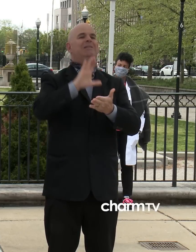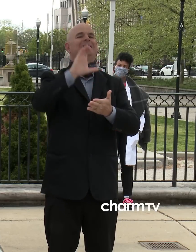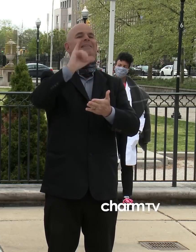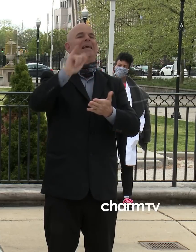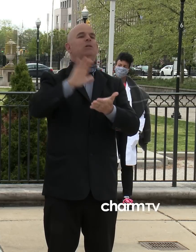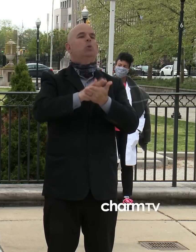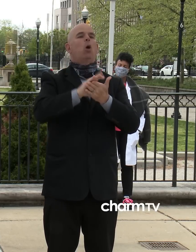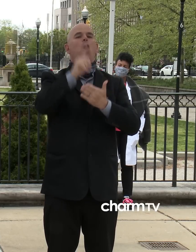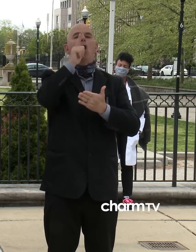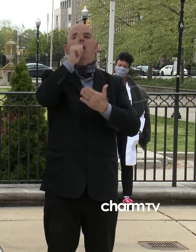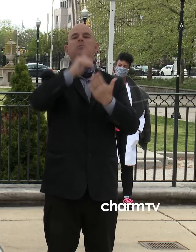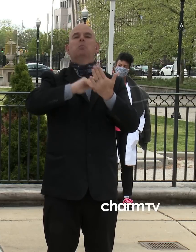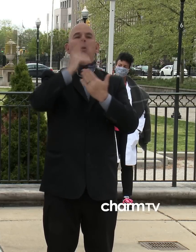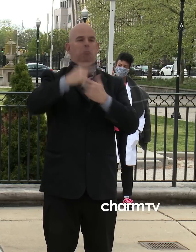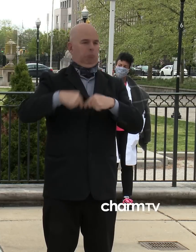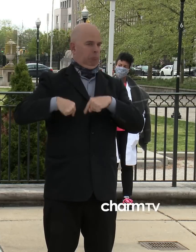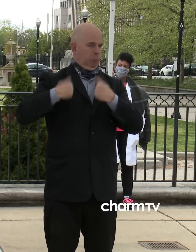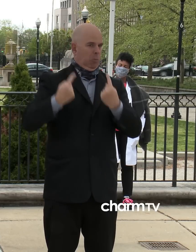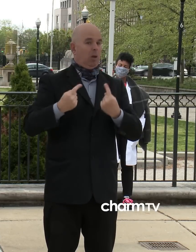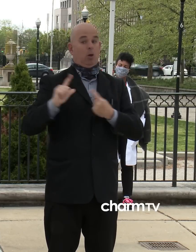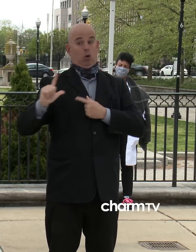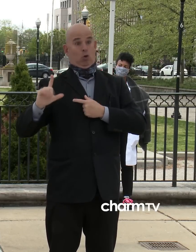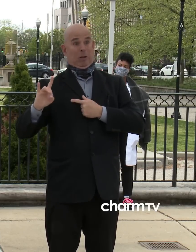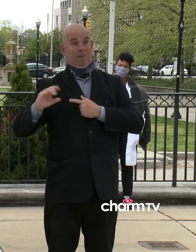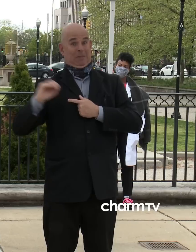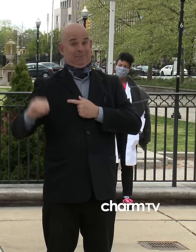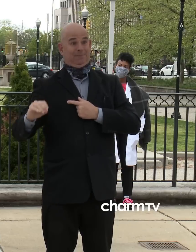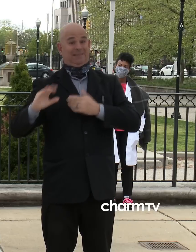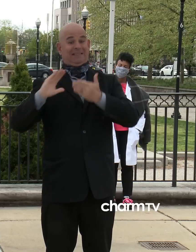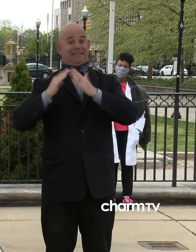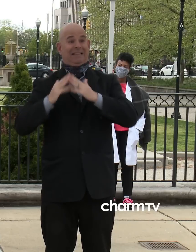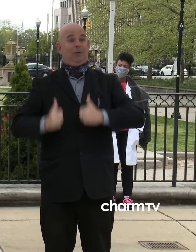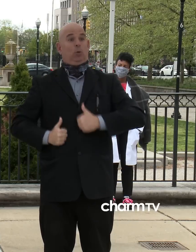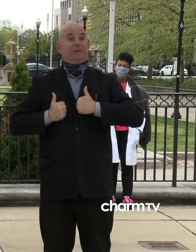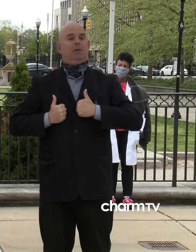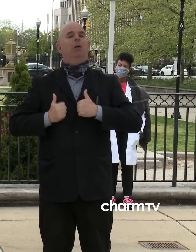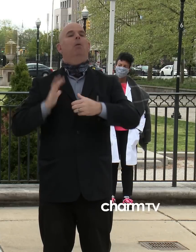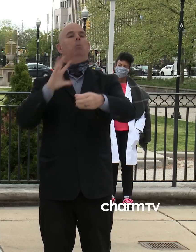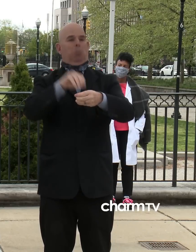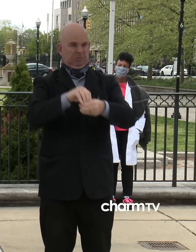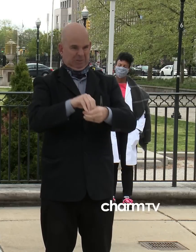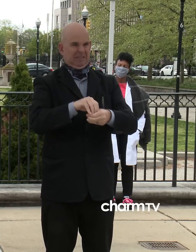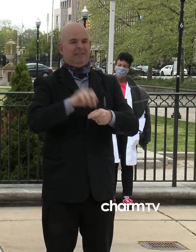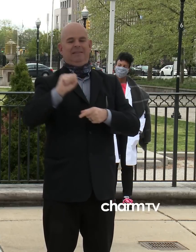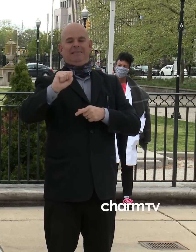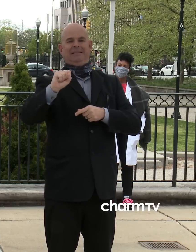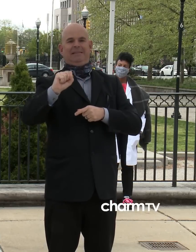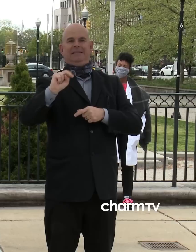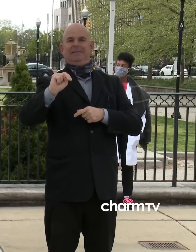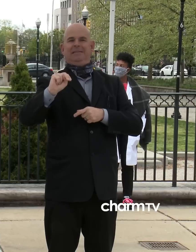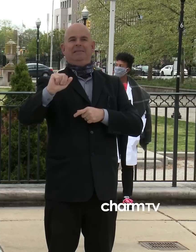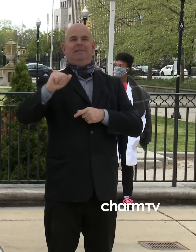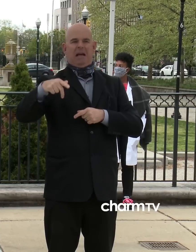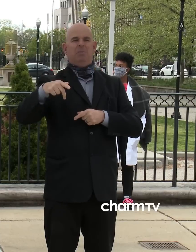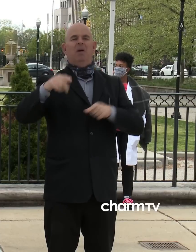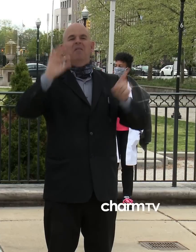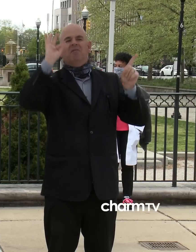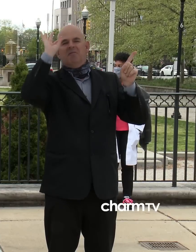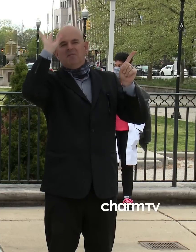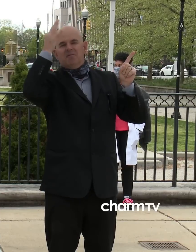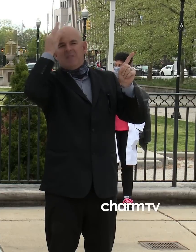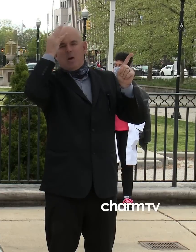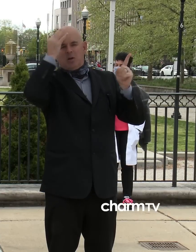and 28% of city residents participated in SNAP, the Federal Supplemental Nutrition Assistance